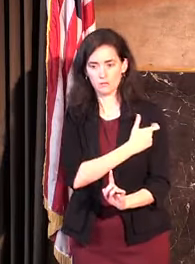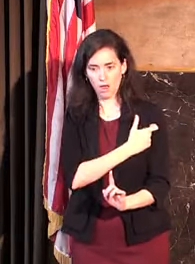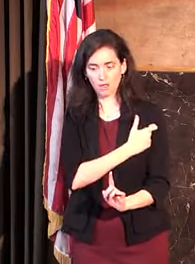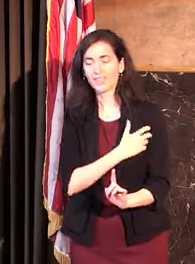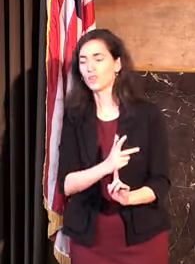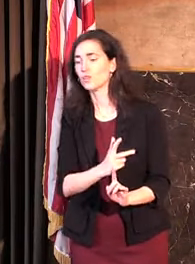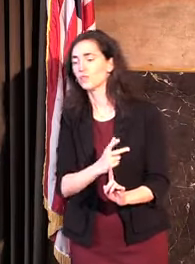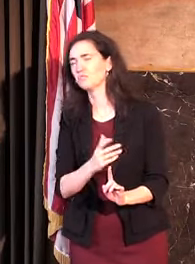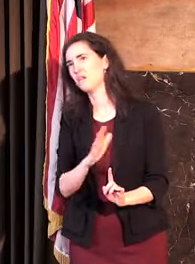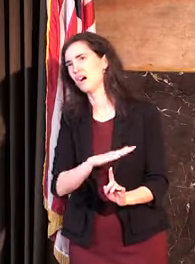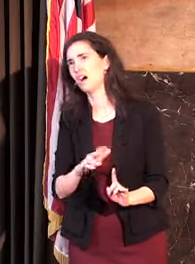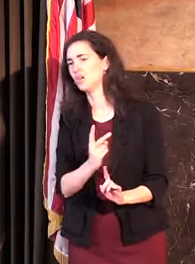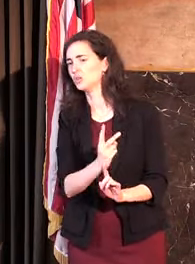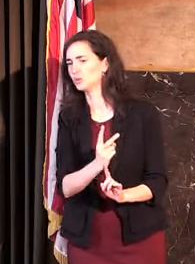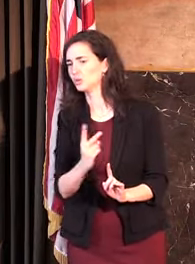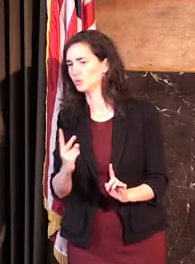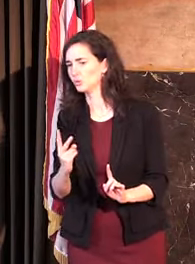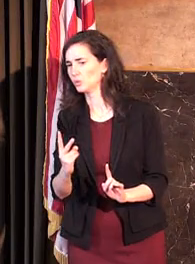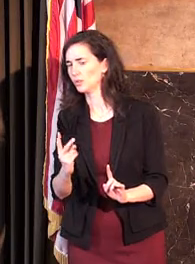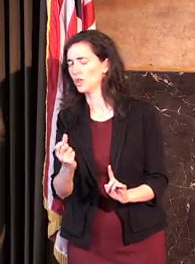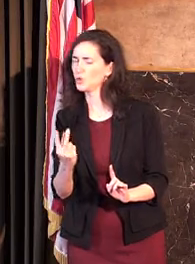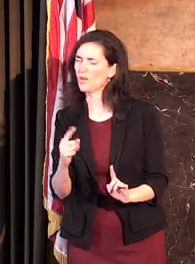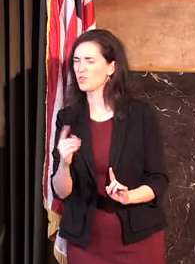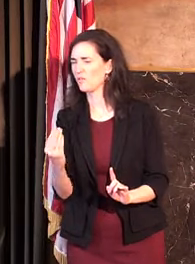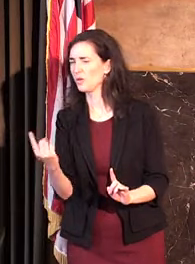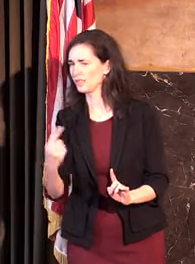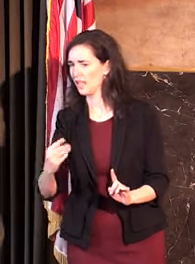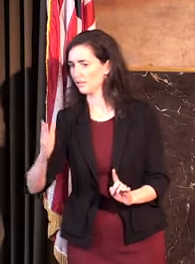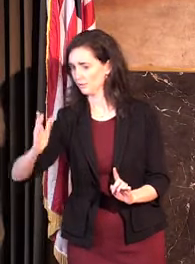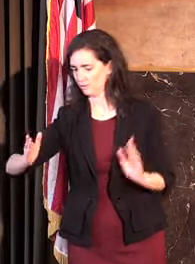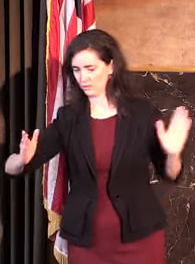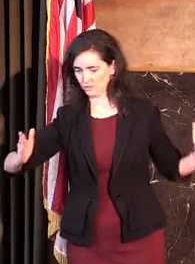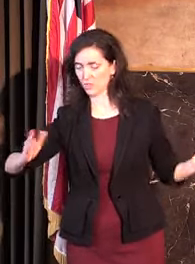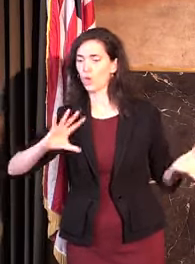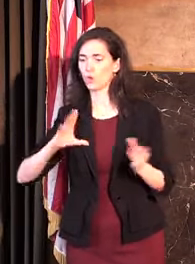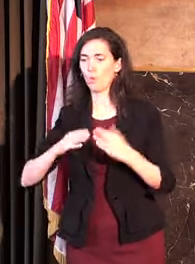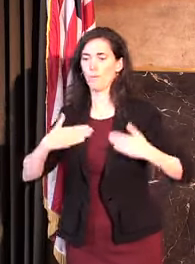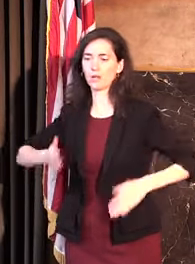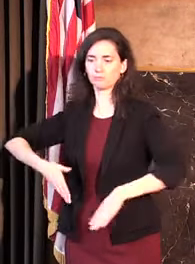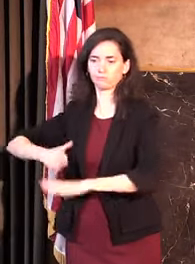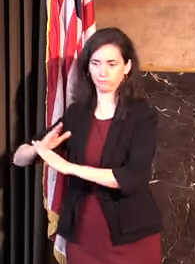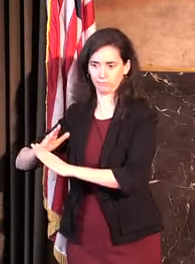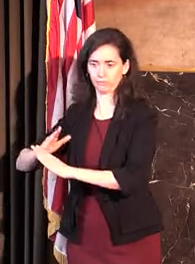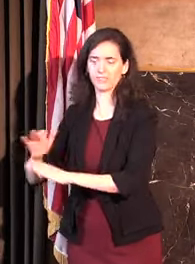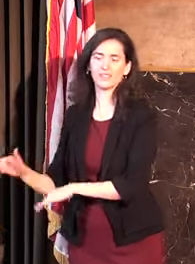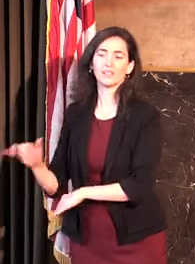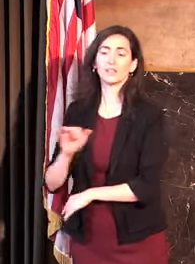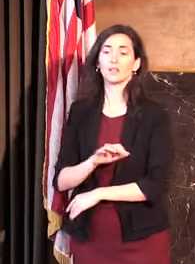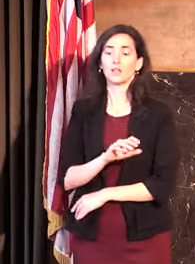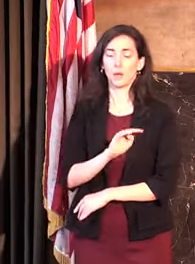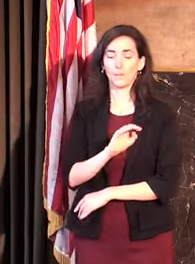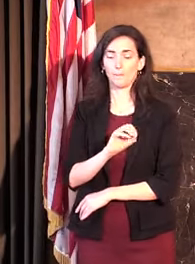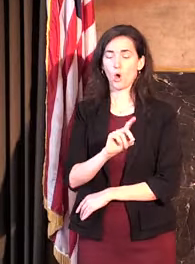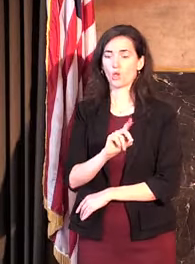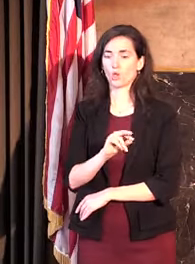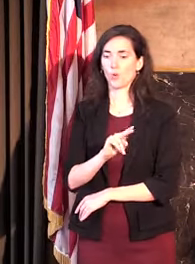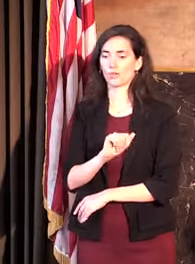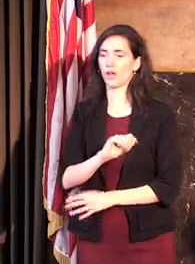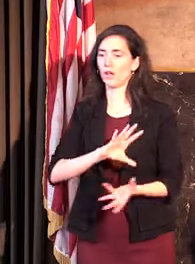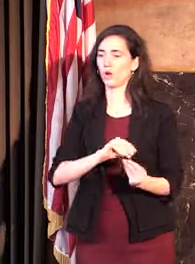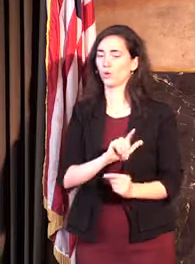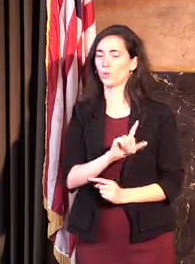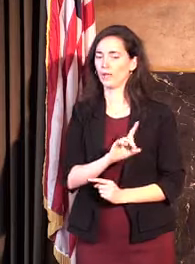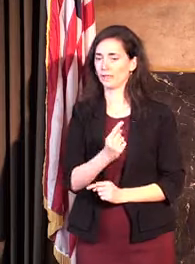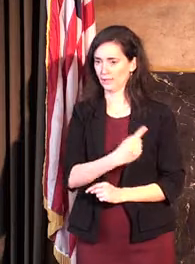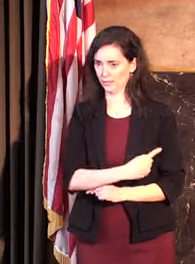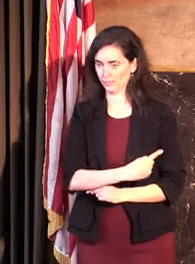that. It's 28 days between the shots on the Moderna. The other reason you don't want to wait is because we now know that the booster shot, that